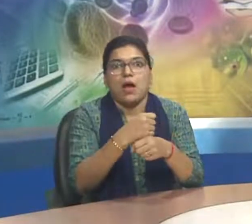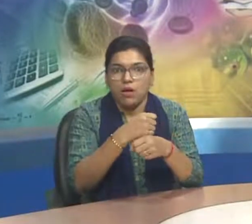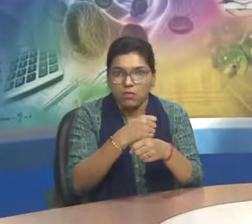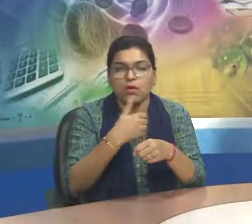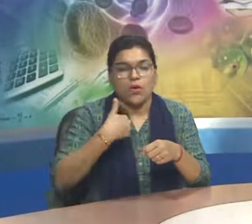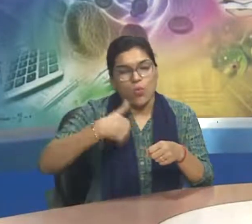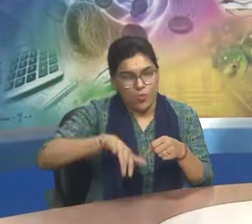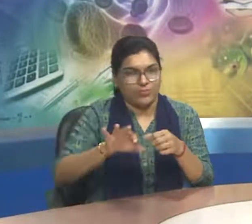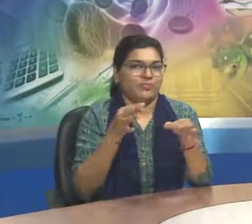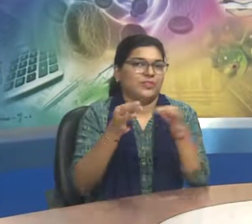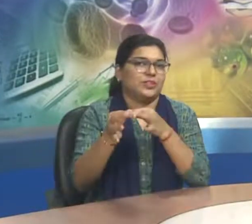time.